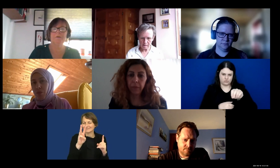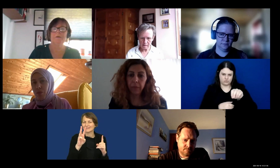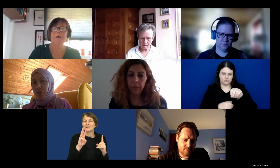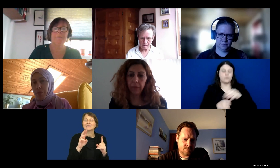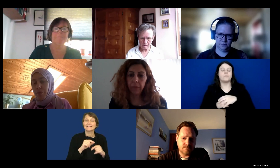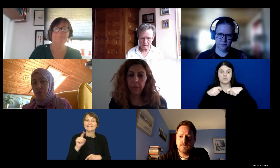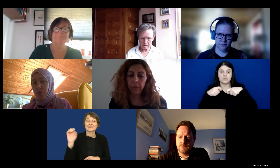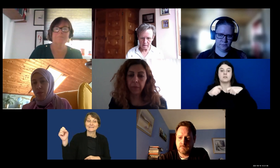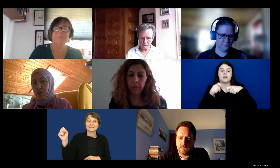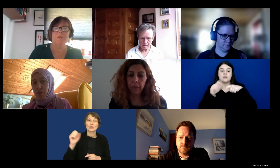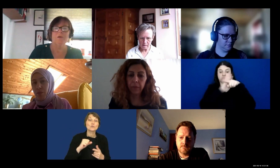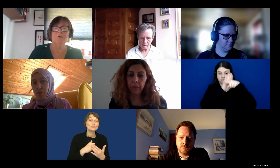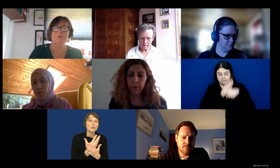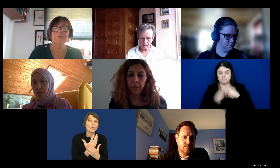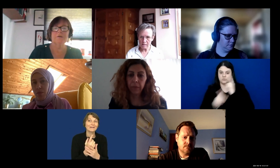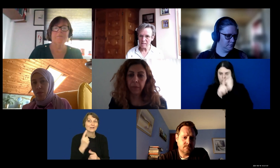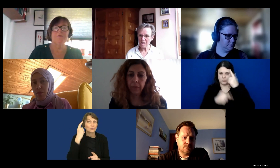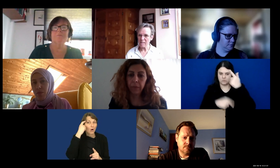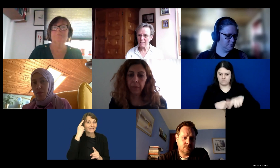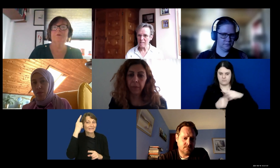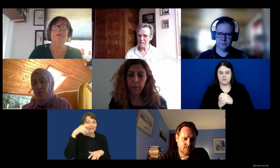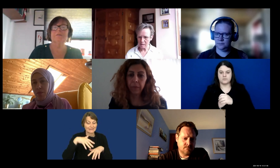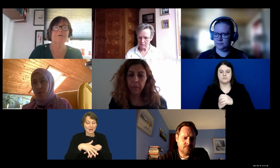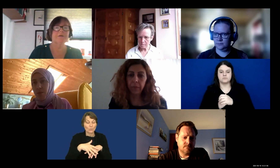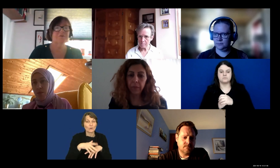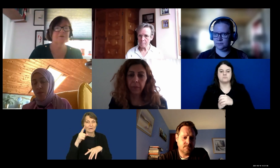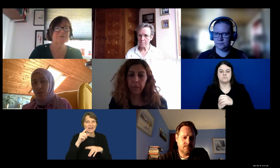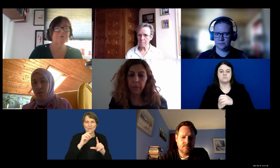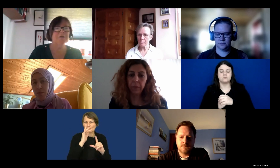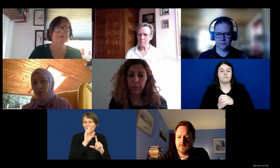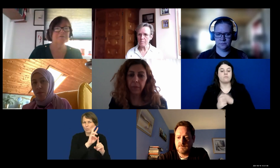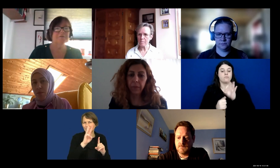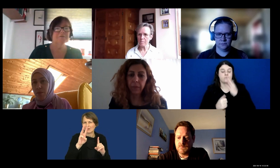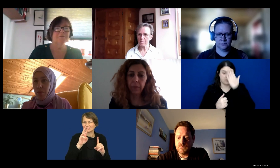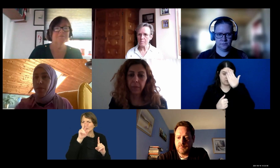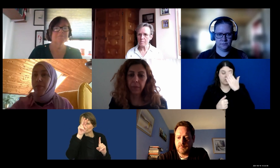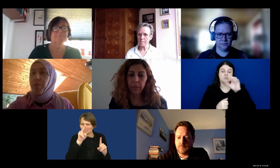Network on tactile memory working scale. Thanks very much. Sabrina.